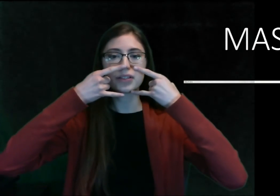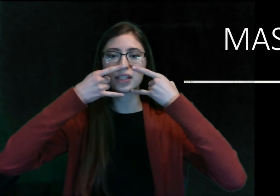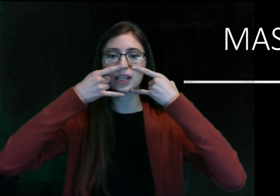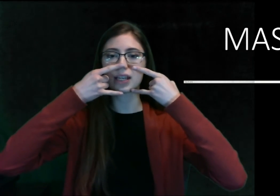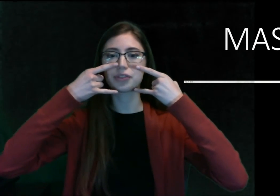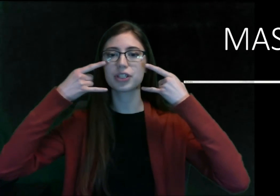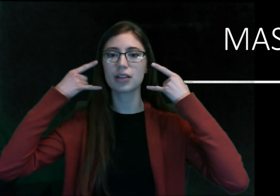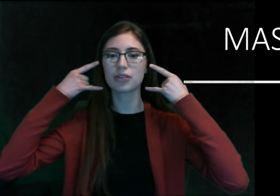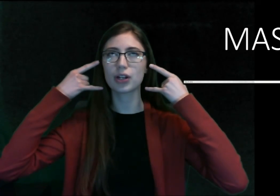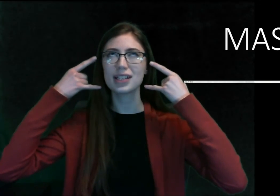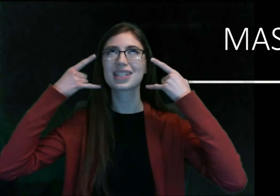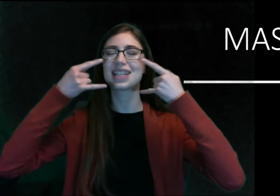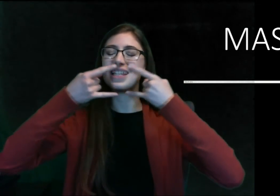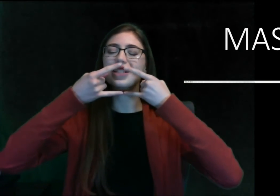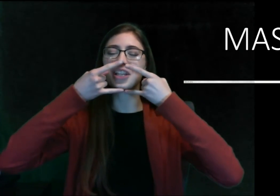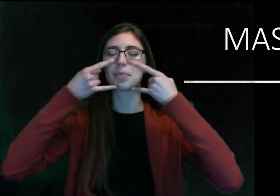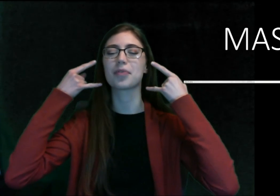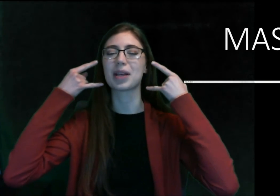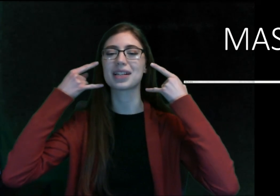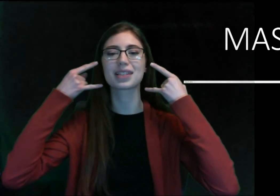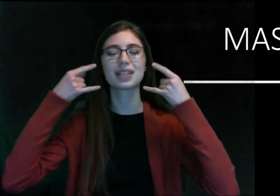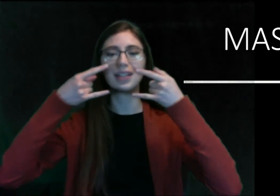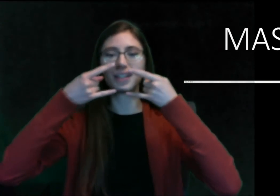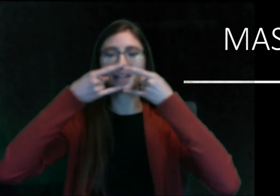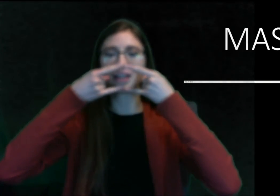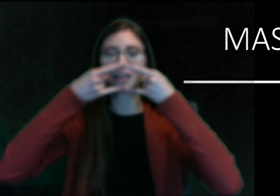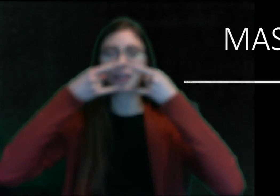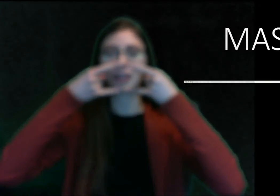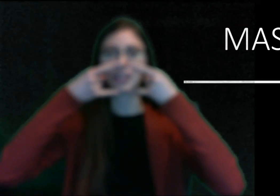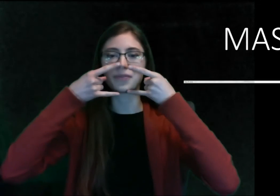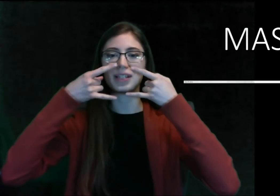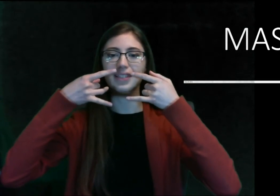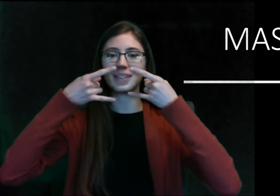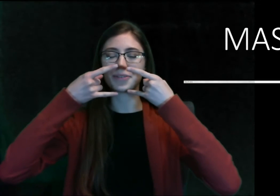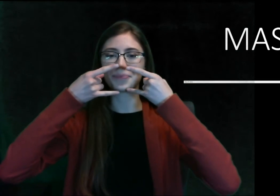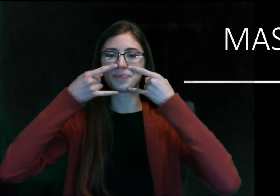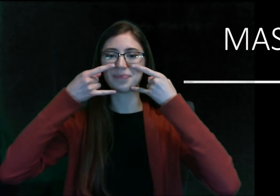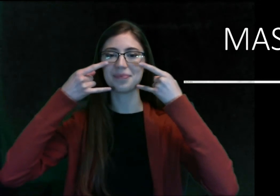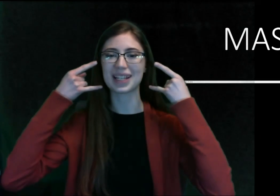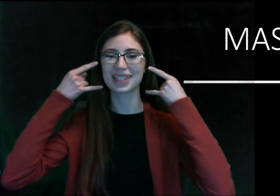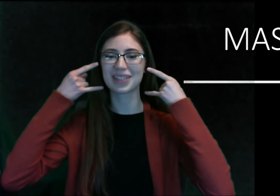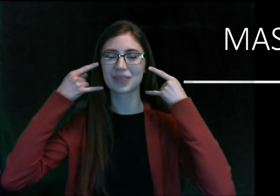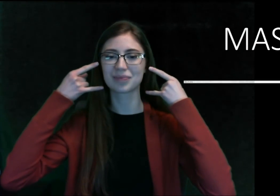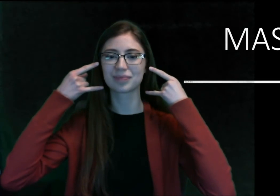going to kind of trace the shape of a mask across your face. So, mask.